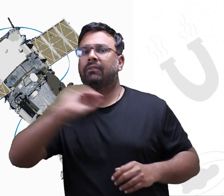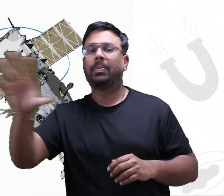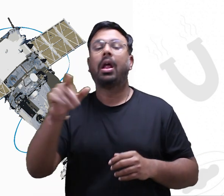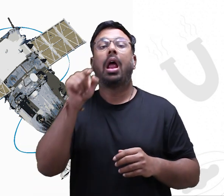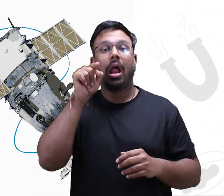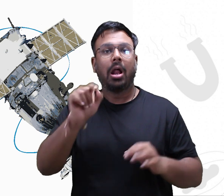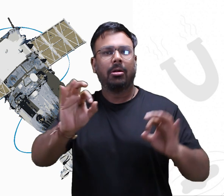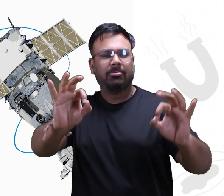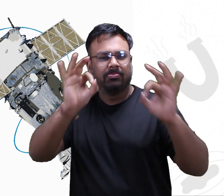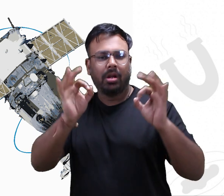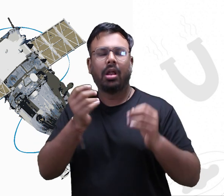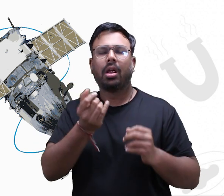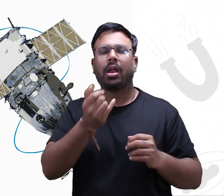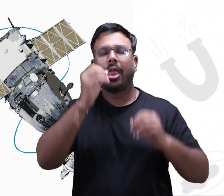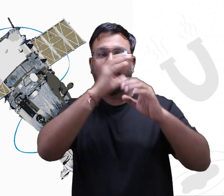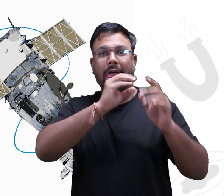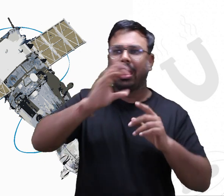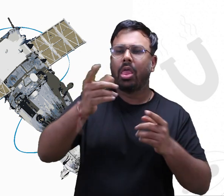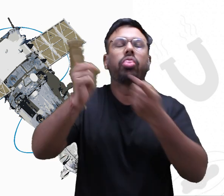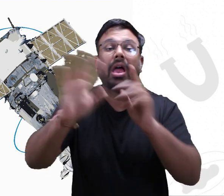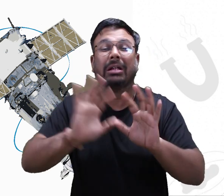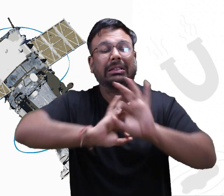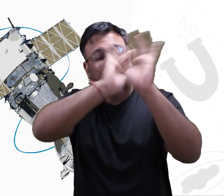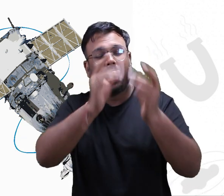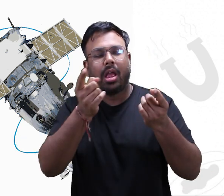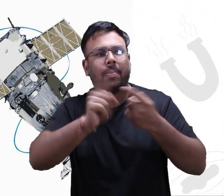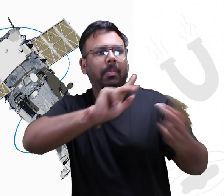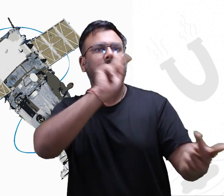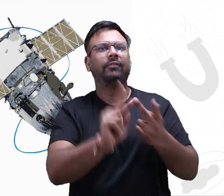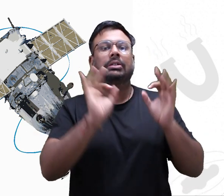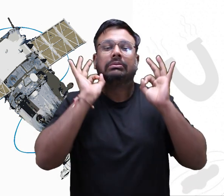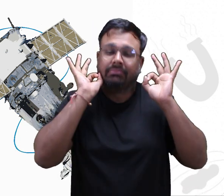International collaboration to share resources and improve model